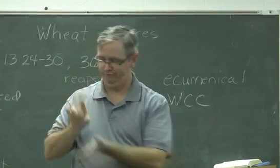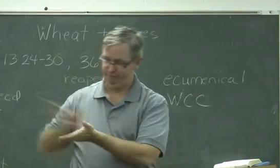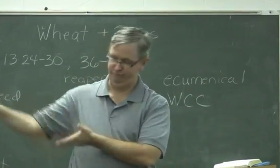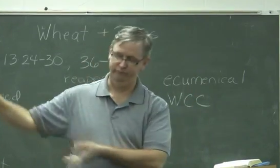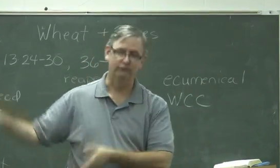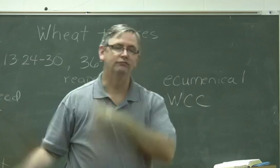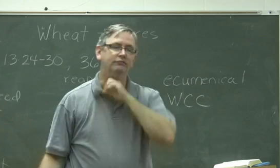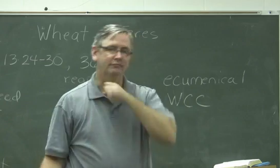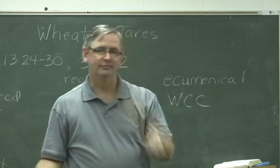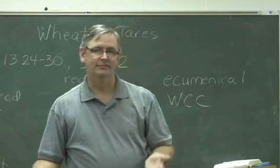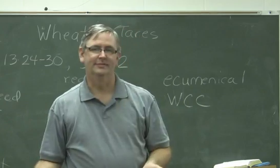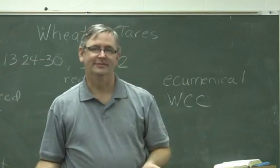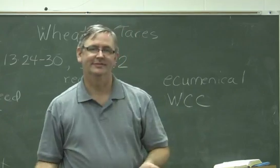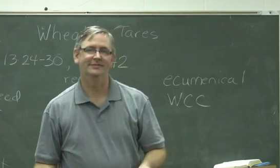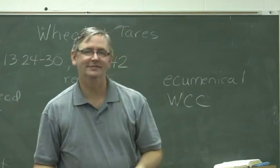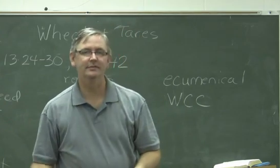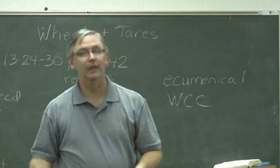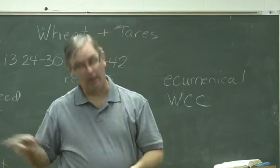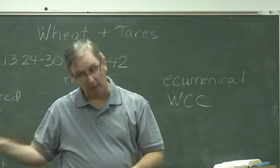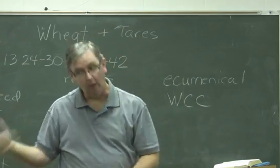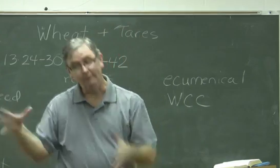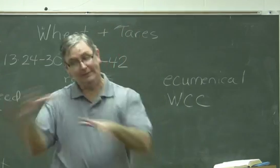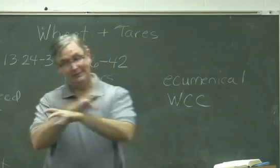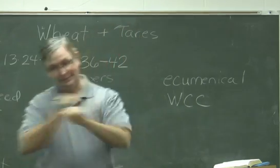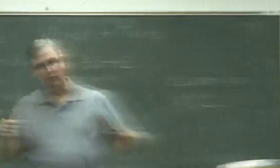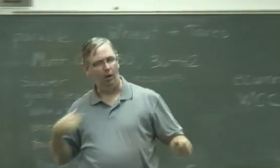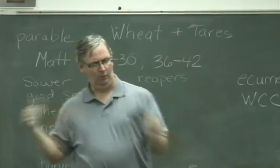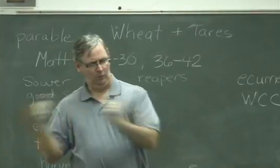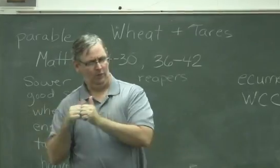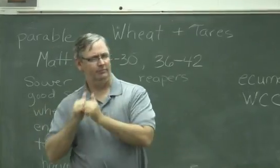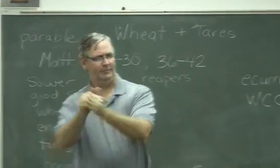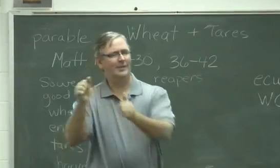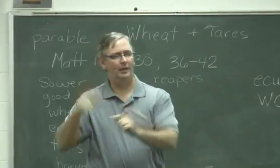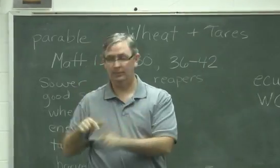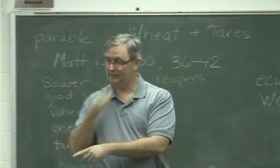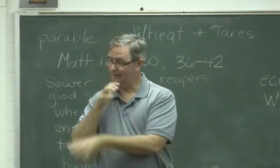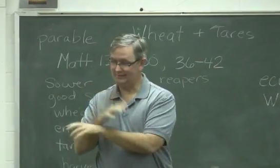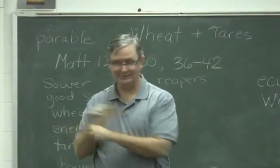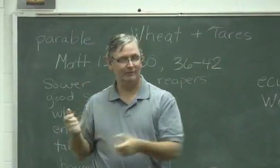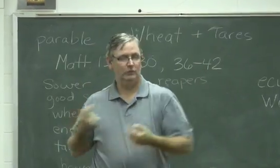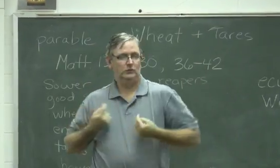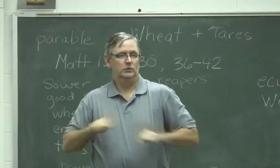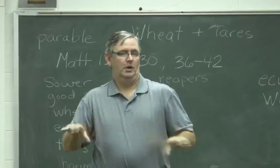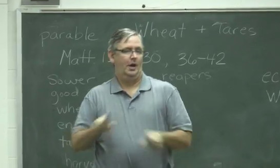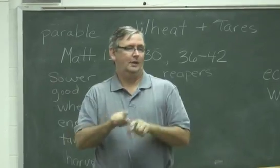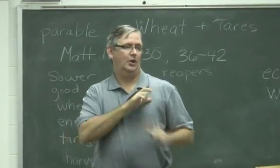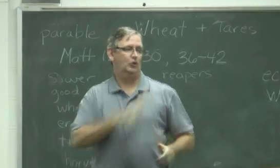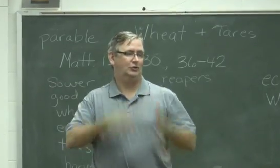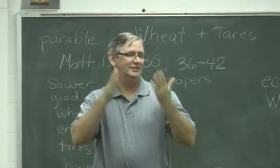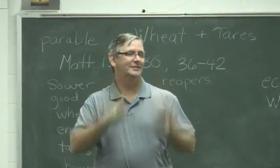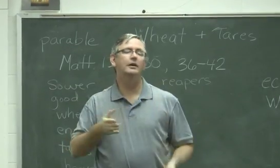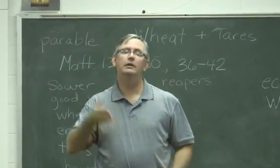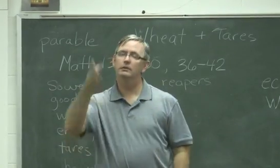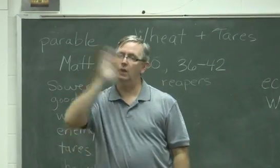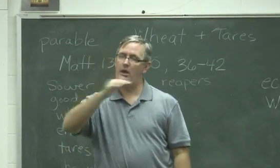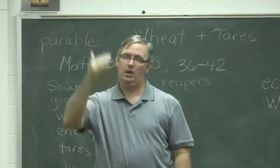say, I am part of him, but they're not. God knows who. We can be with them, but they're not really